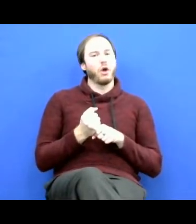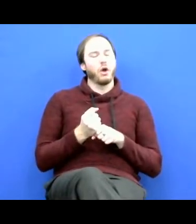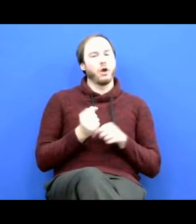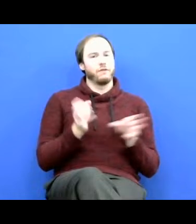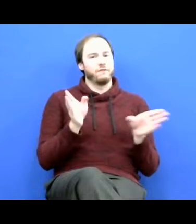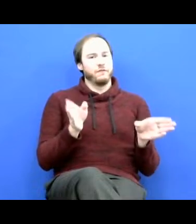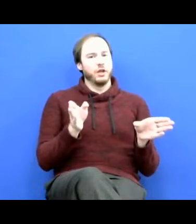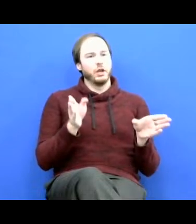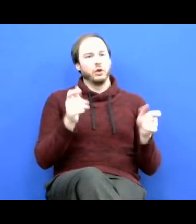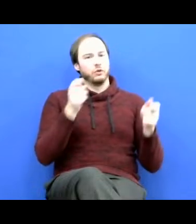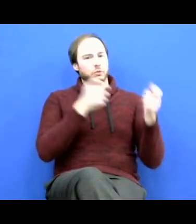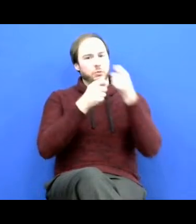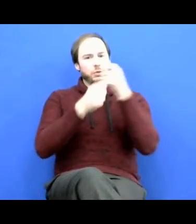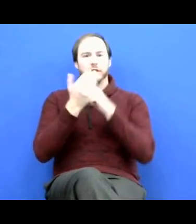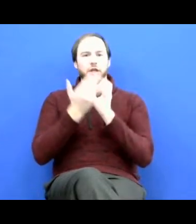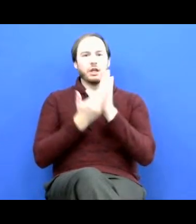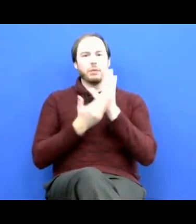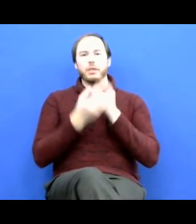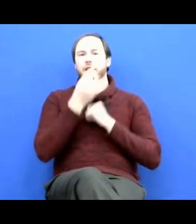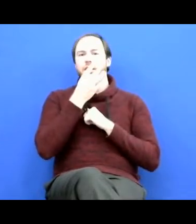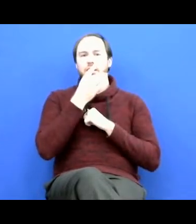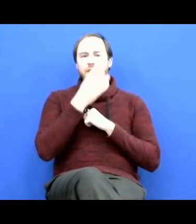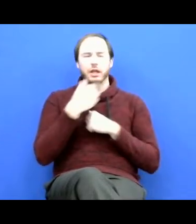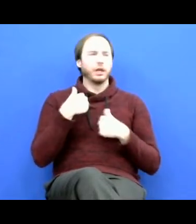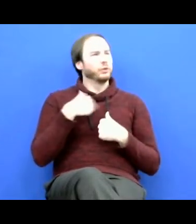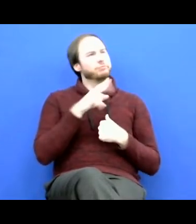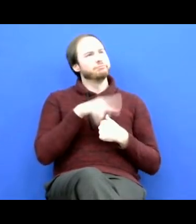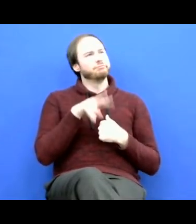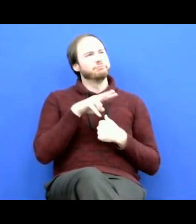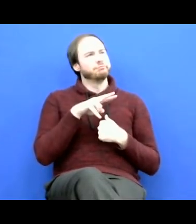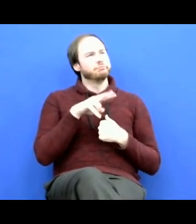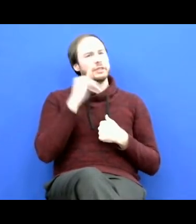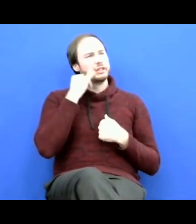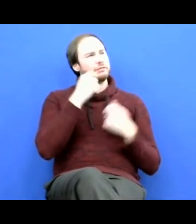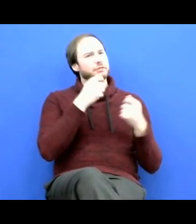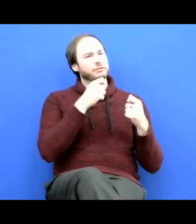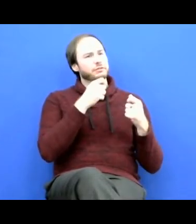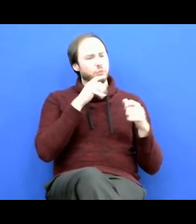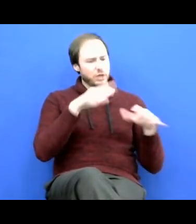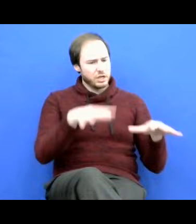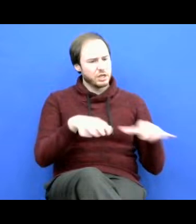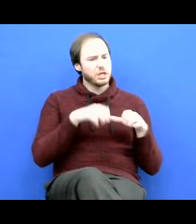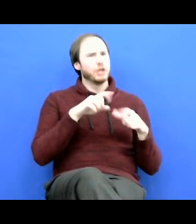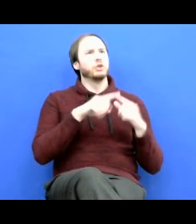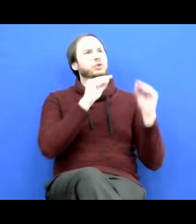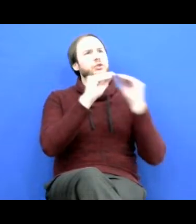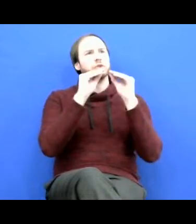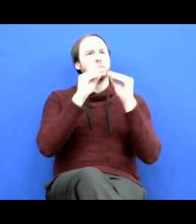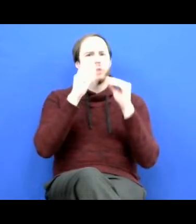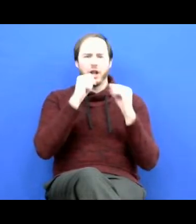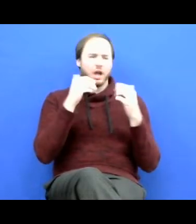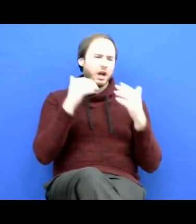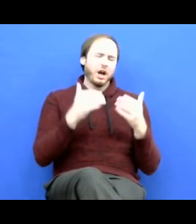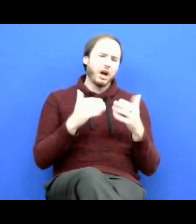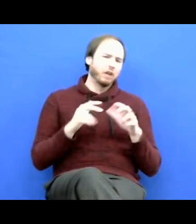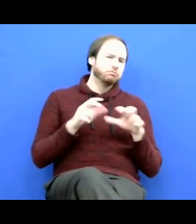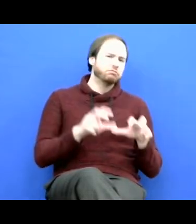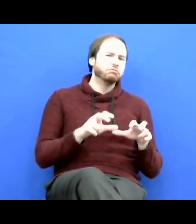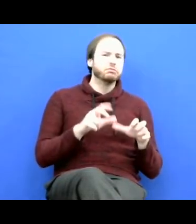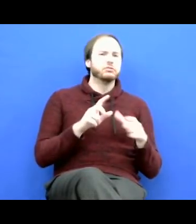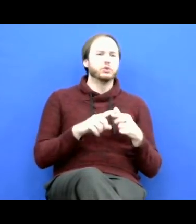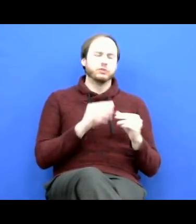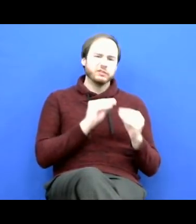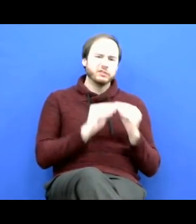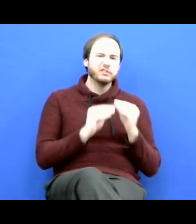were redoing the lights and it didn't make sense to us that if we're going to be tearing up the fields, now was the perfect time